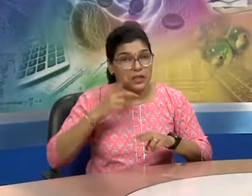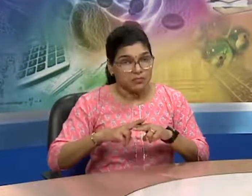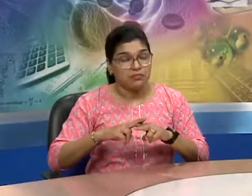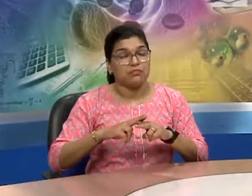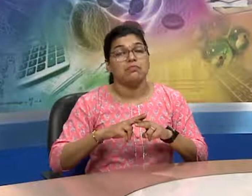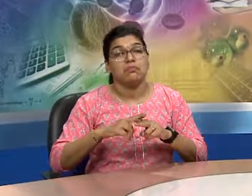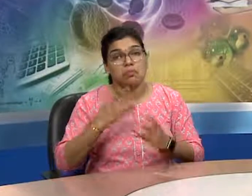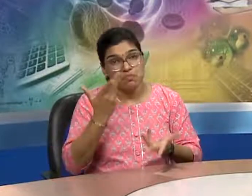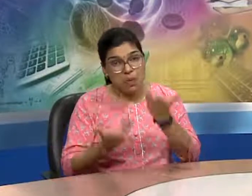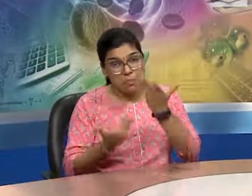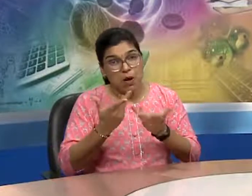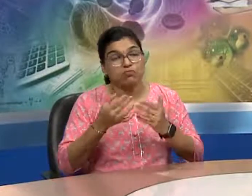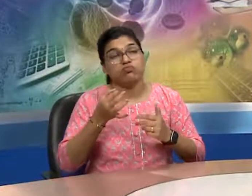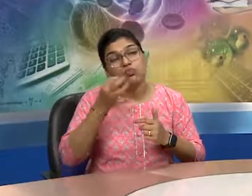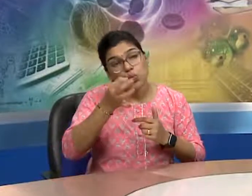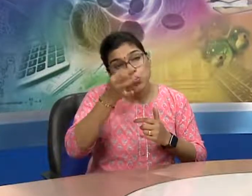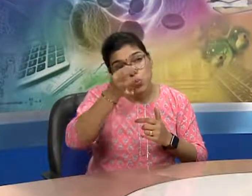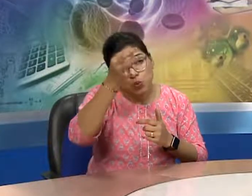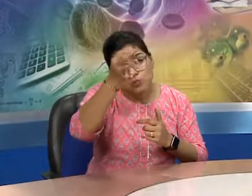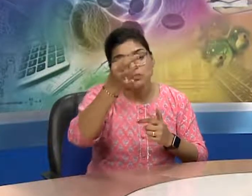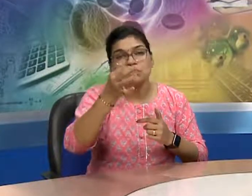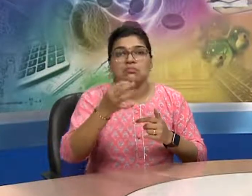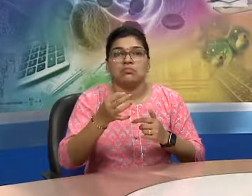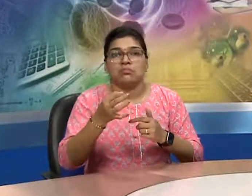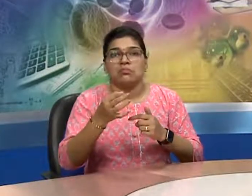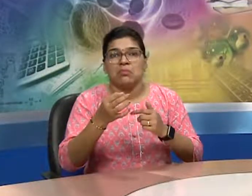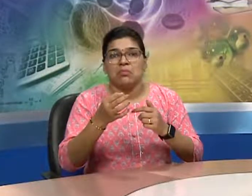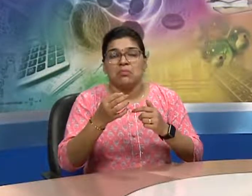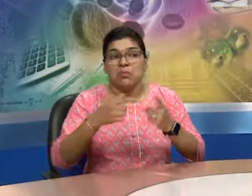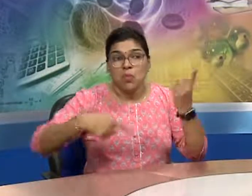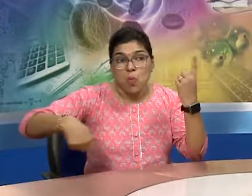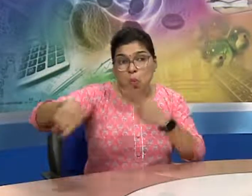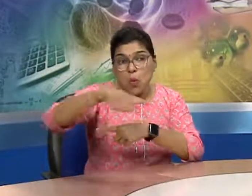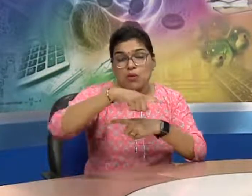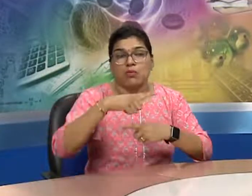This is because if two species